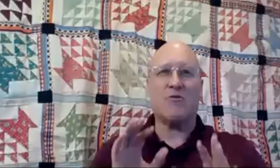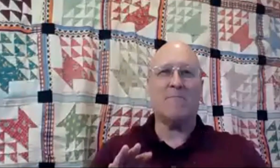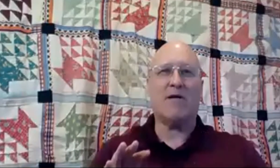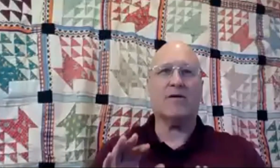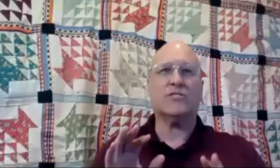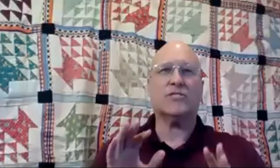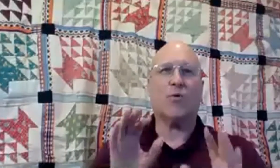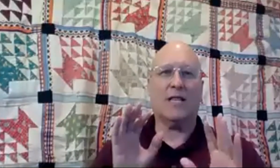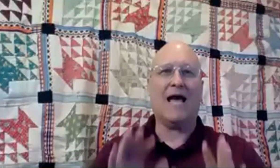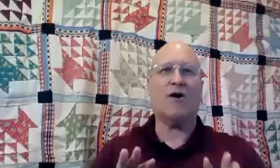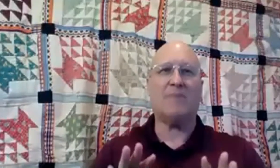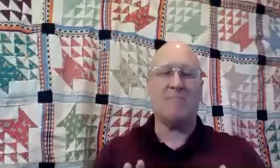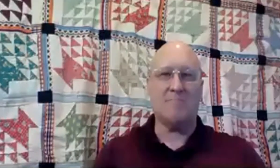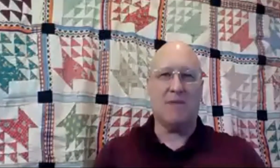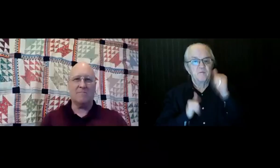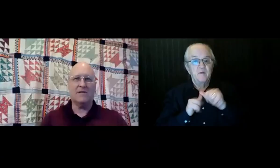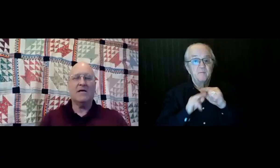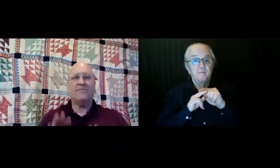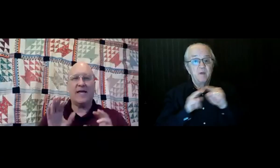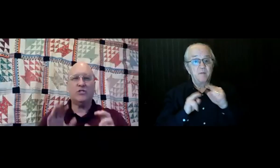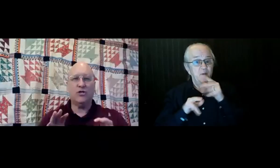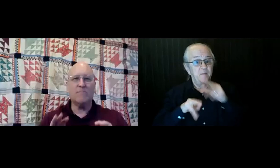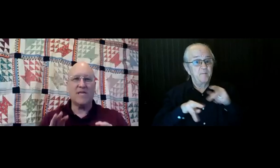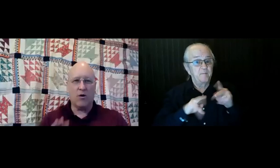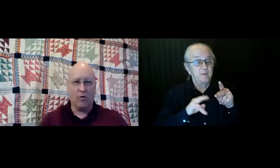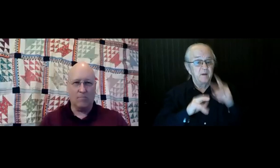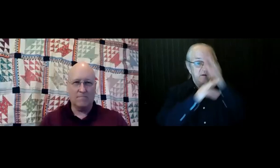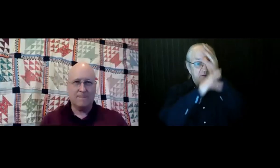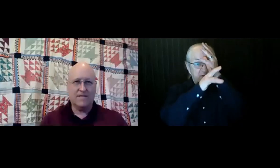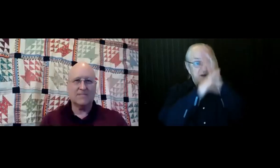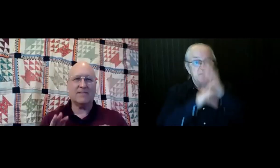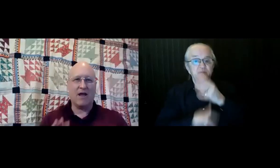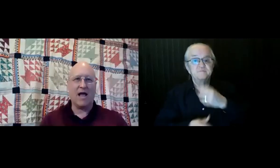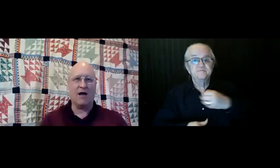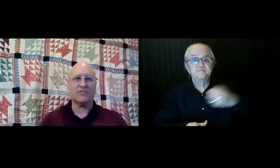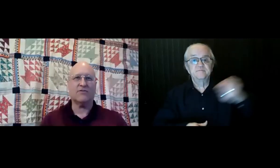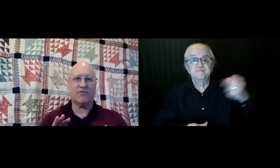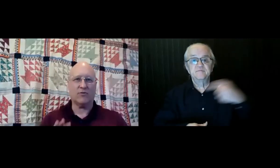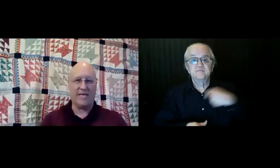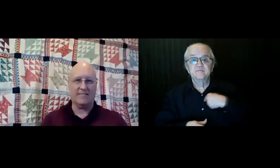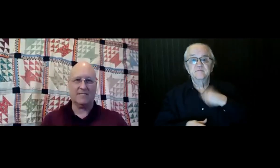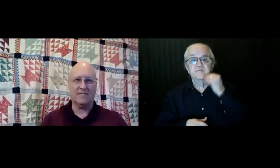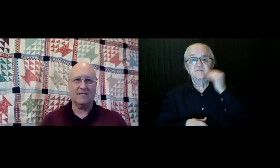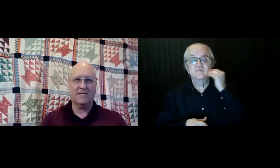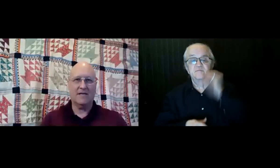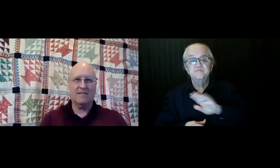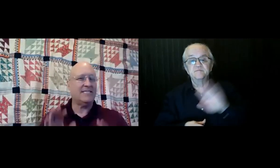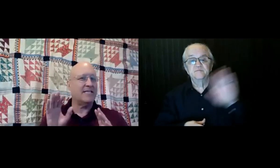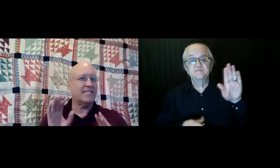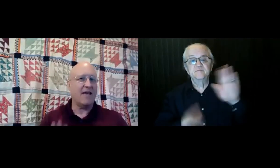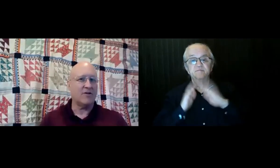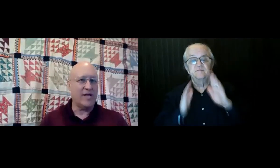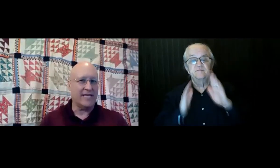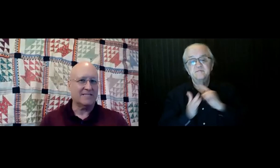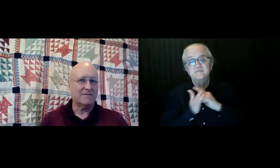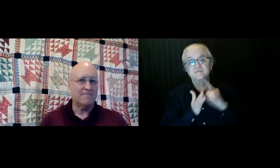my grandparents were allowed by my mom, they took me home to their house for the weekends. They did